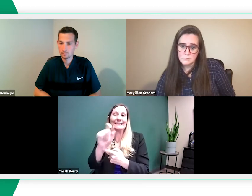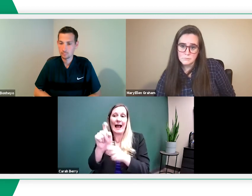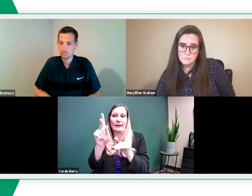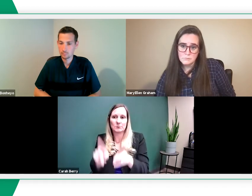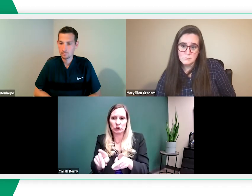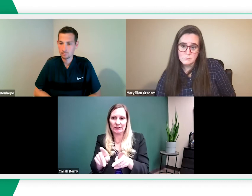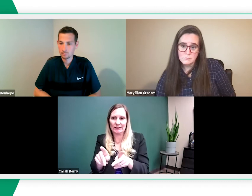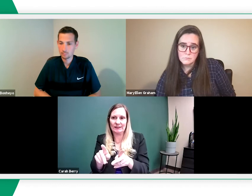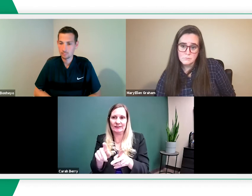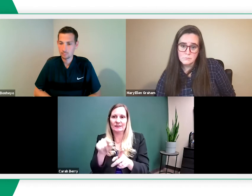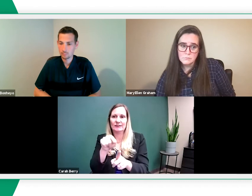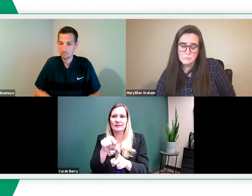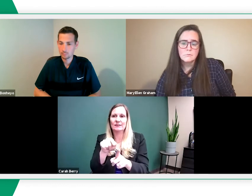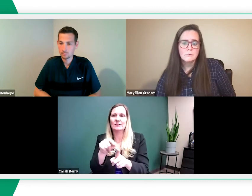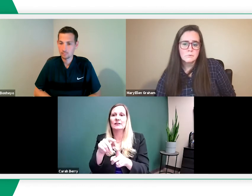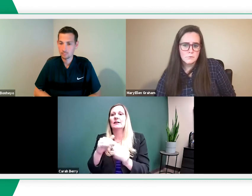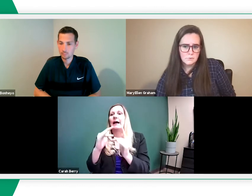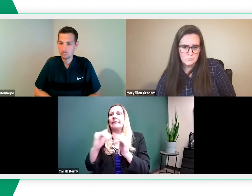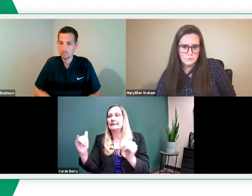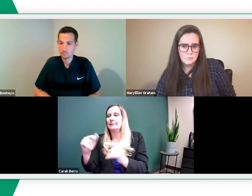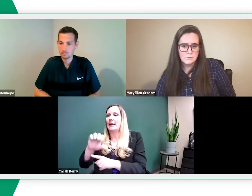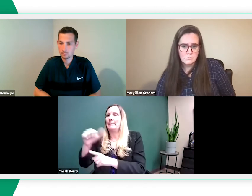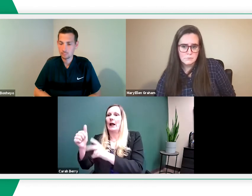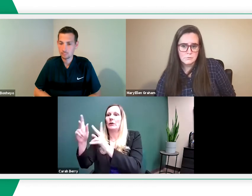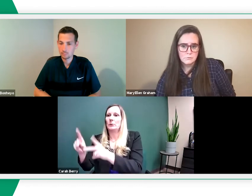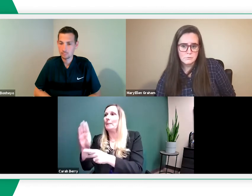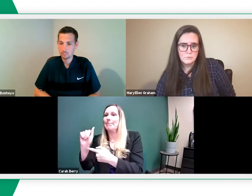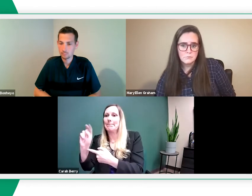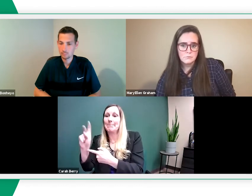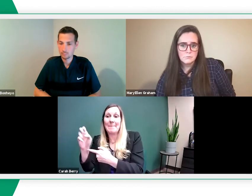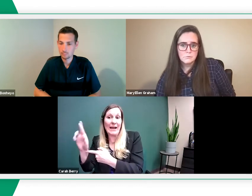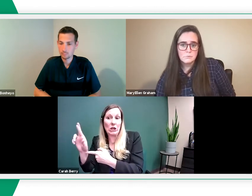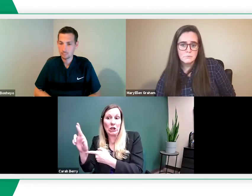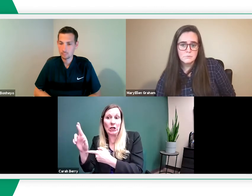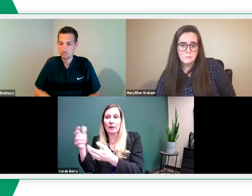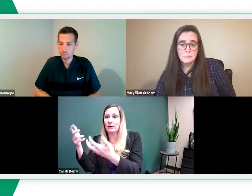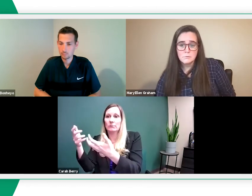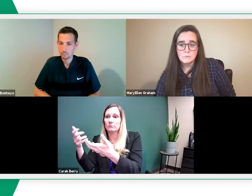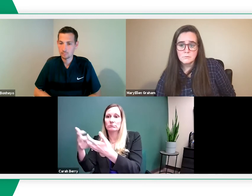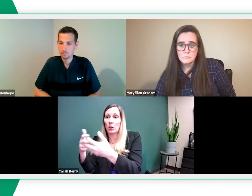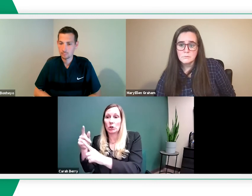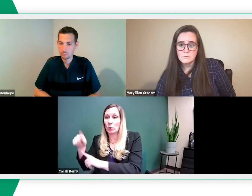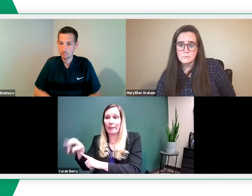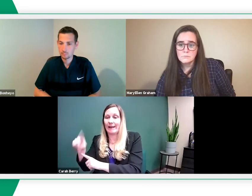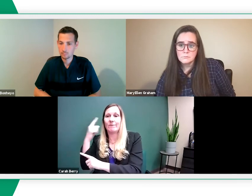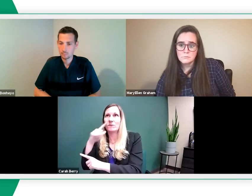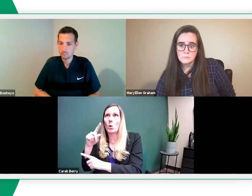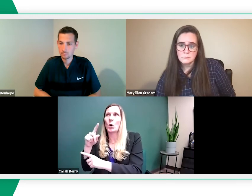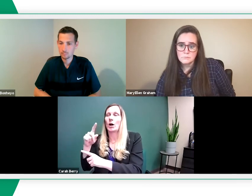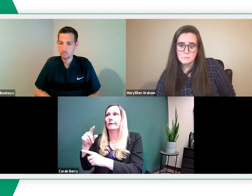same time, another professional for taxes, and at the same time, you partner with another person who's a